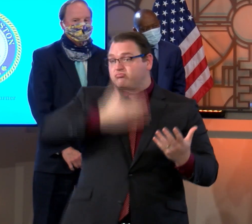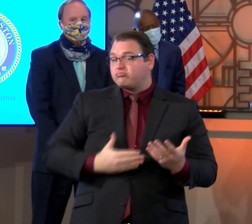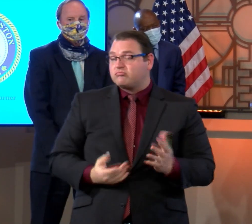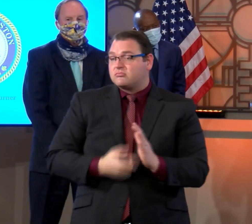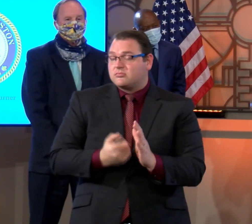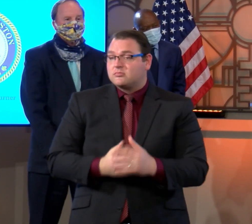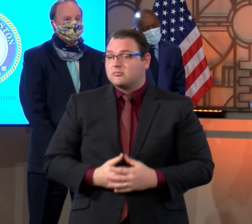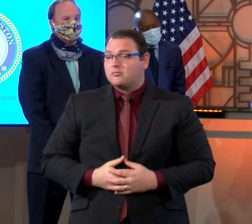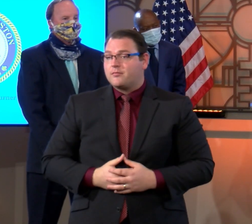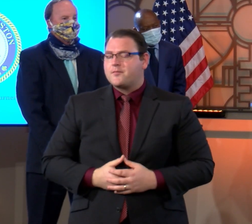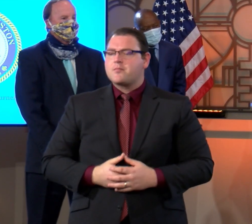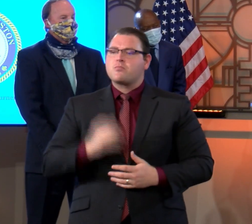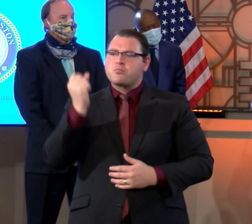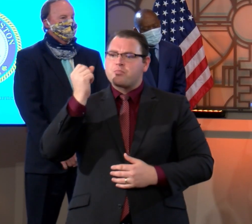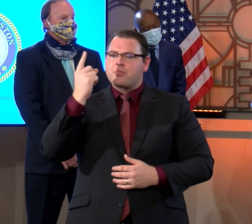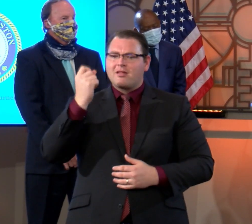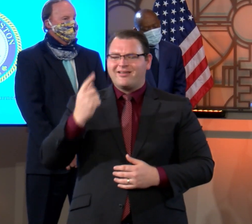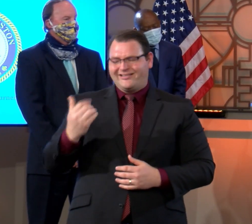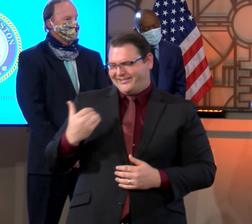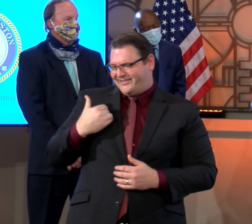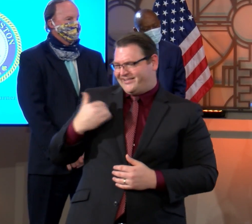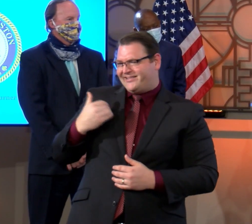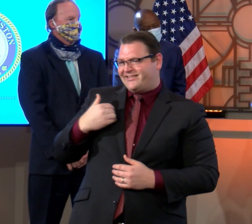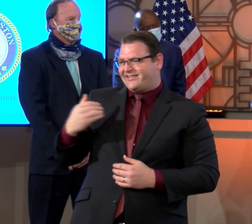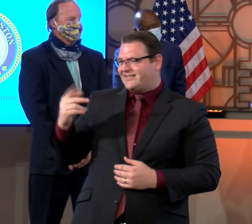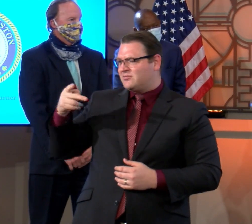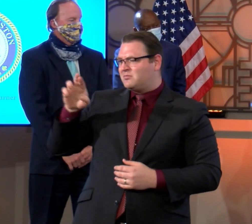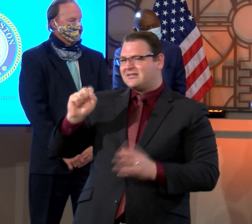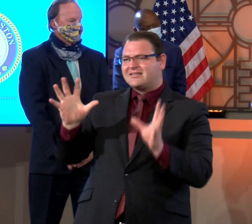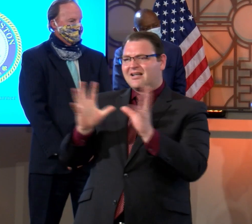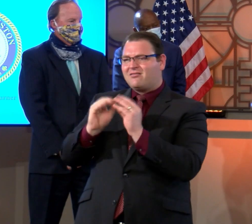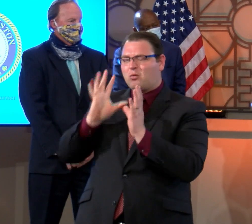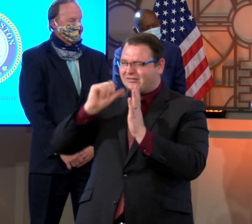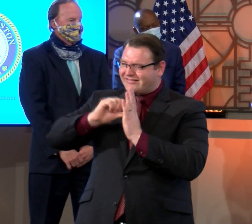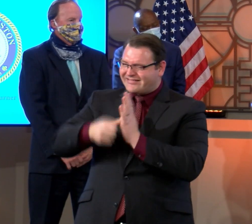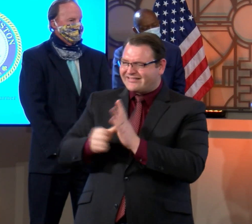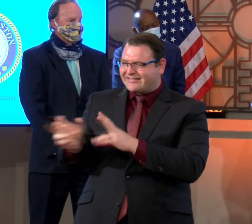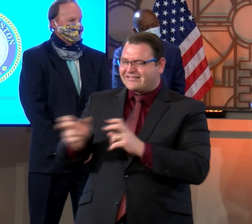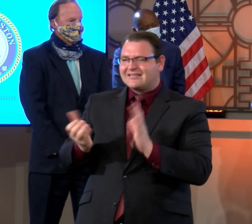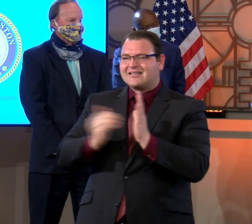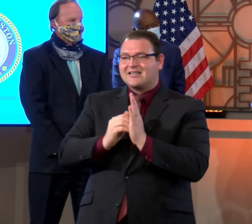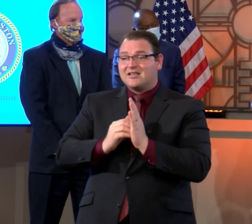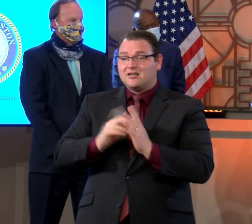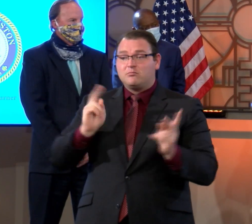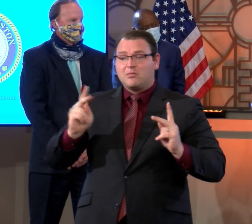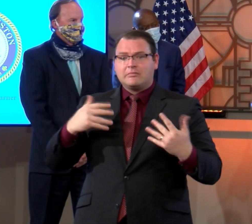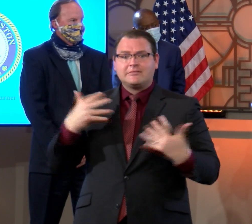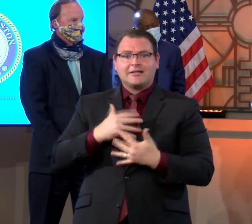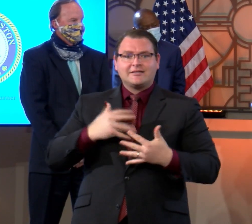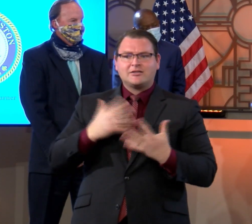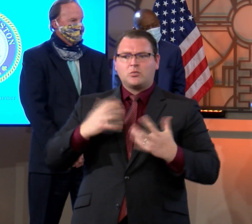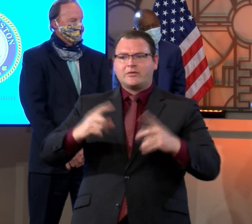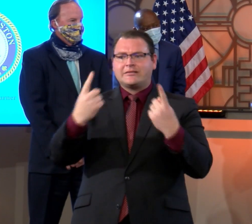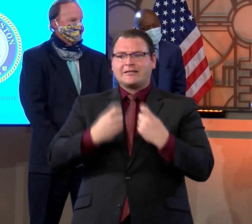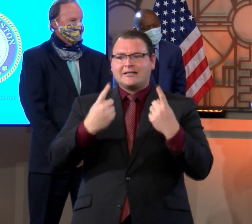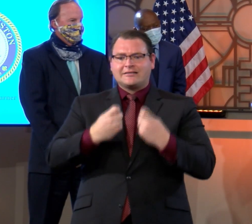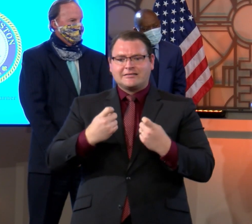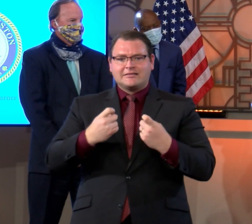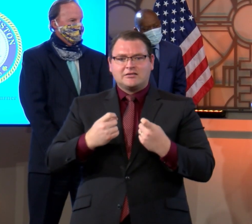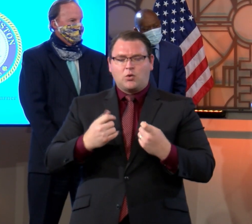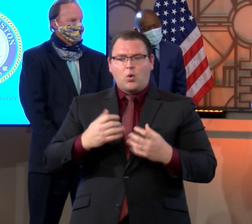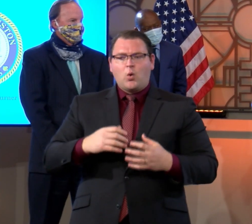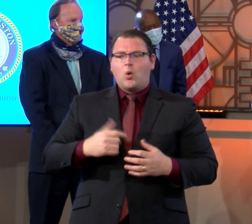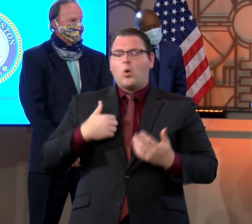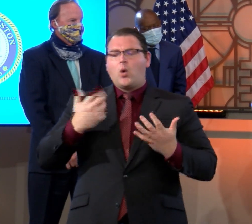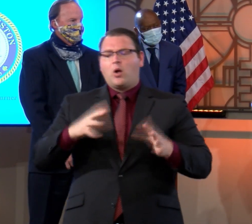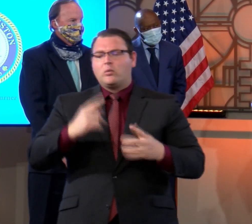that when I say those things, I fear that people are going to become fearful of getting tested because they're afraid that if they're positive, that then they're going to have